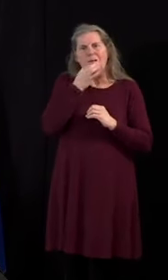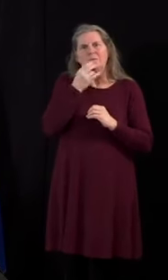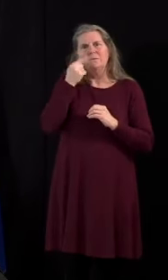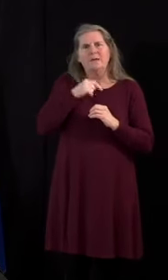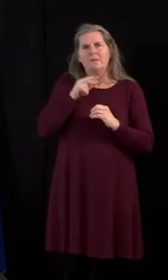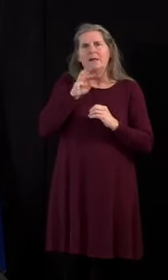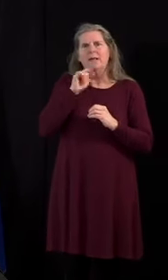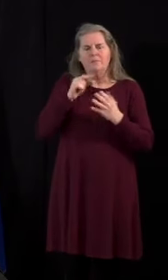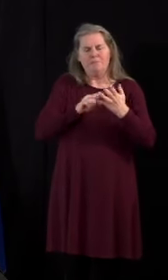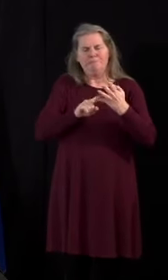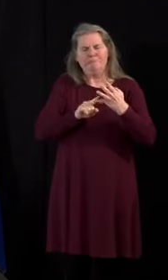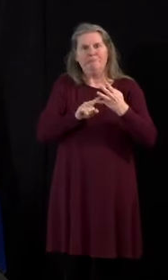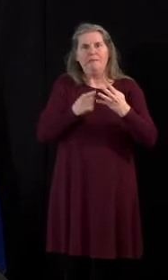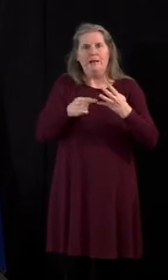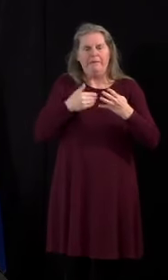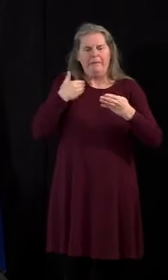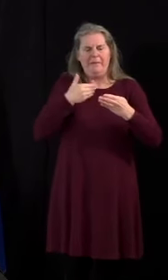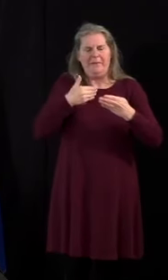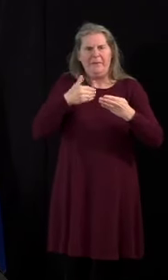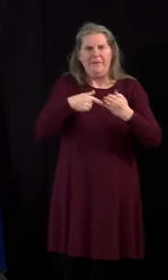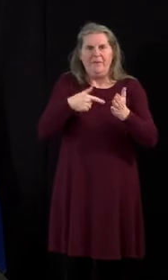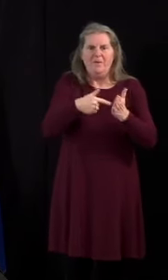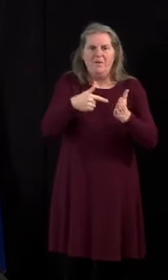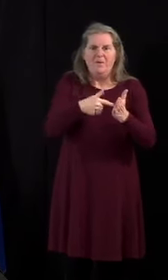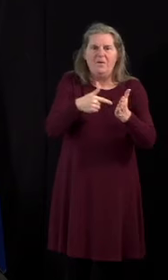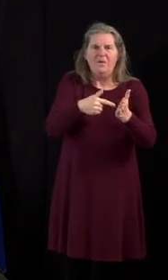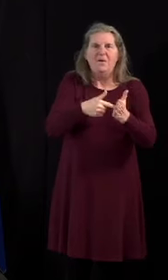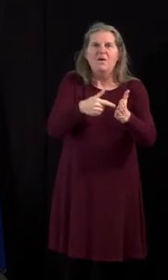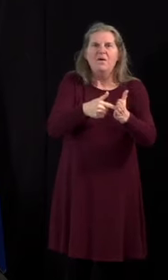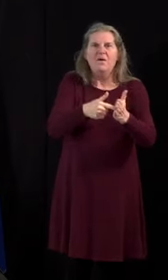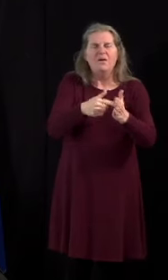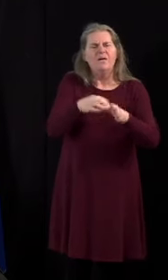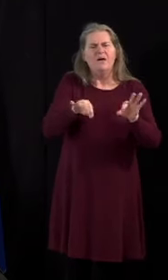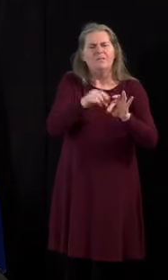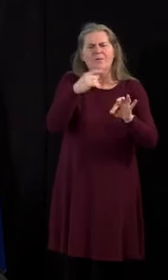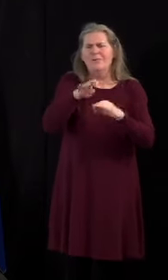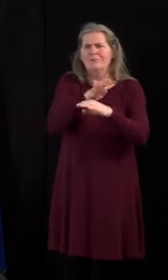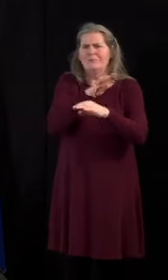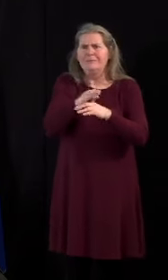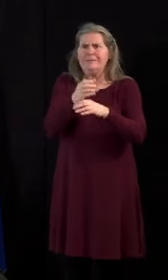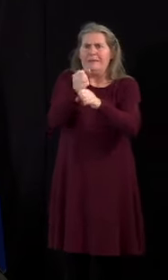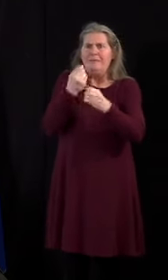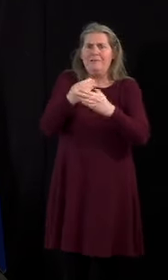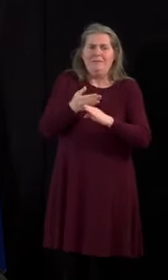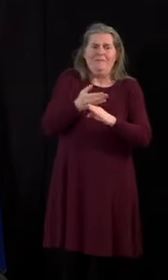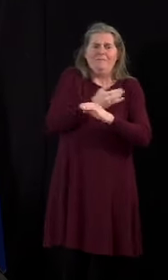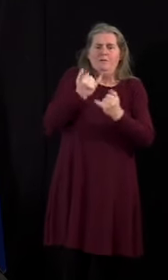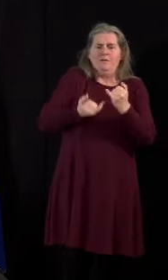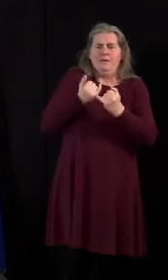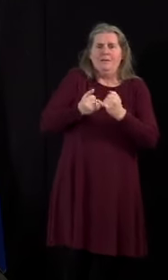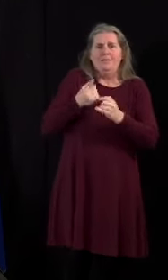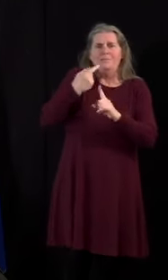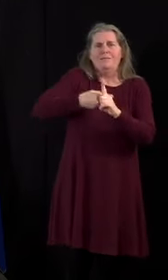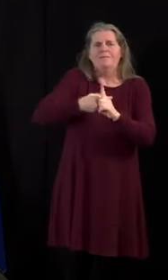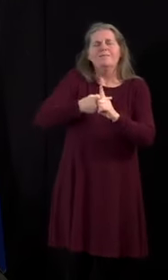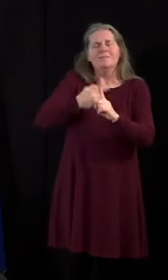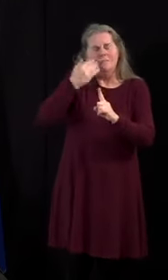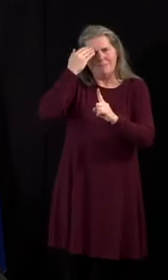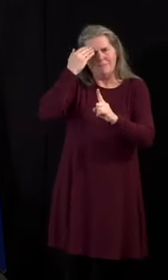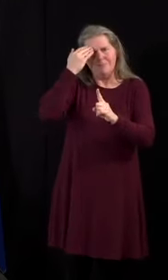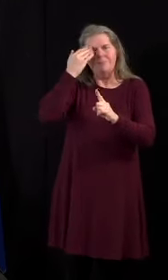coming as we get to this, and how important it is for individuals to to receive this money quickly. Today